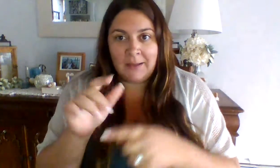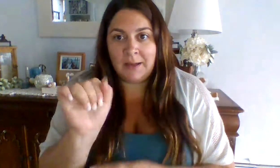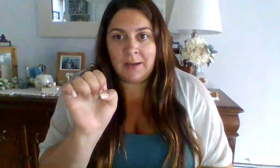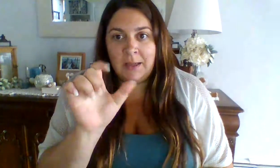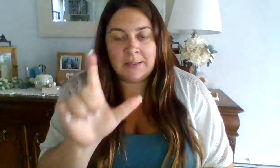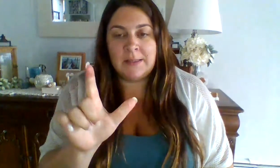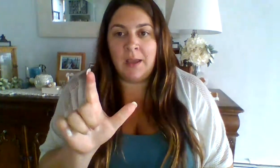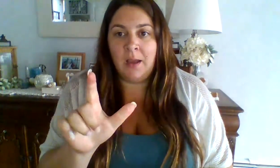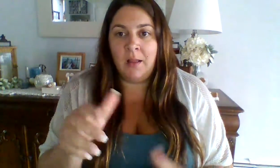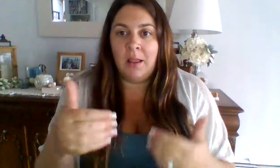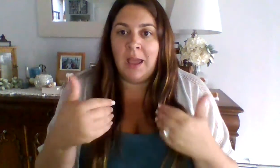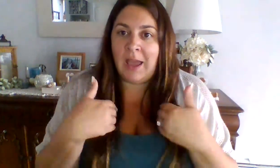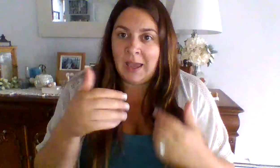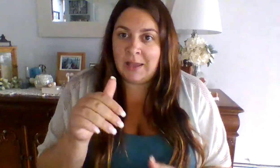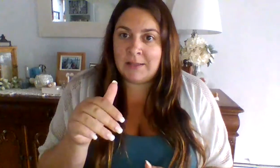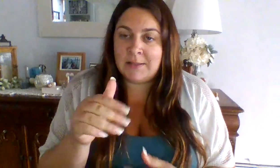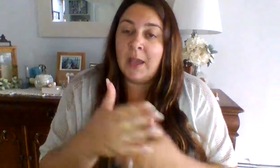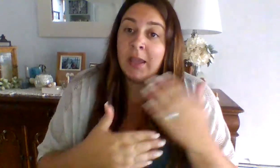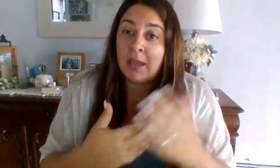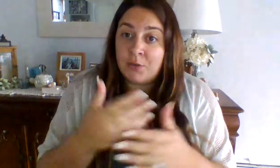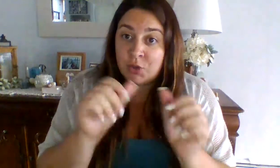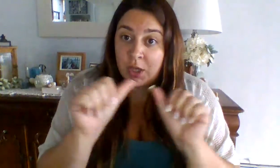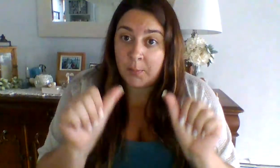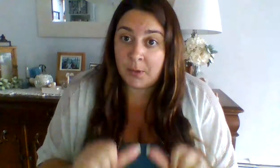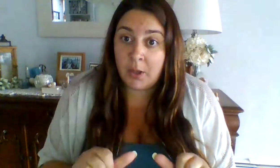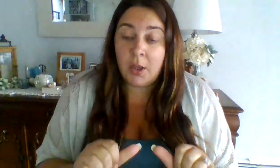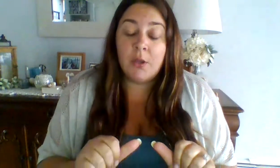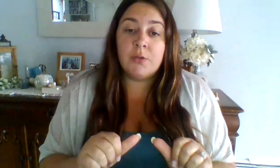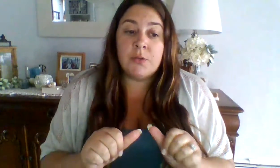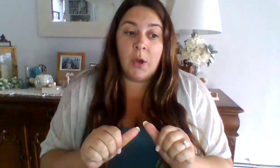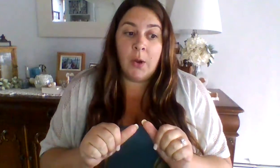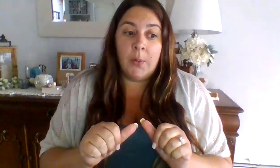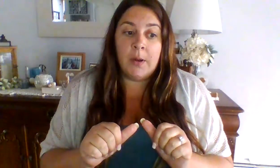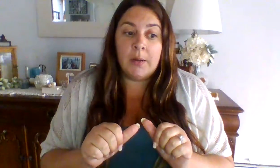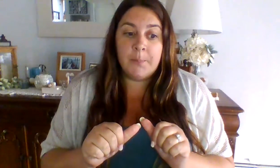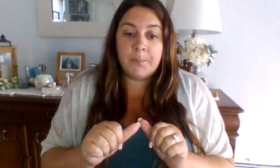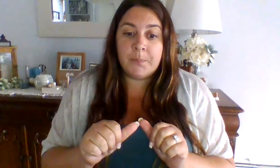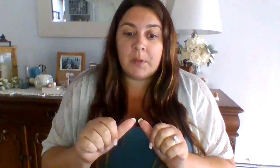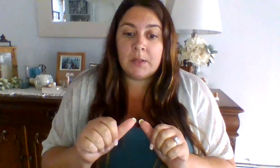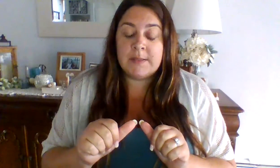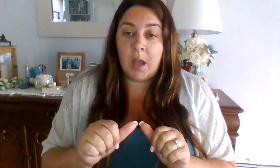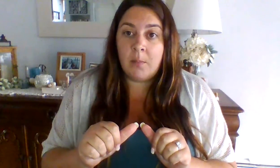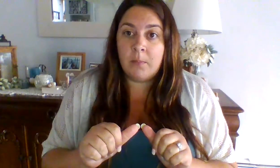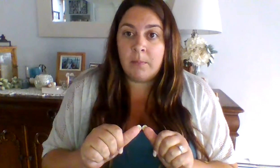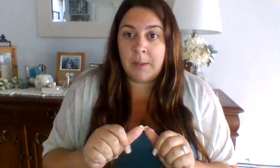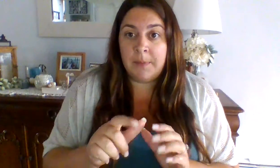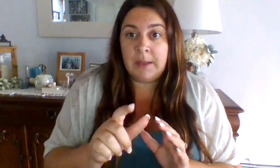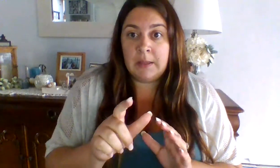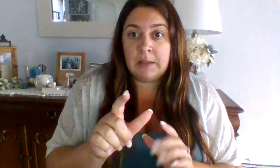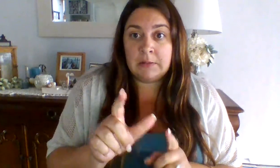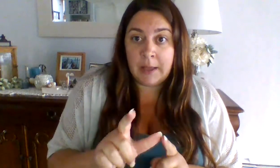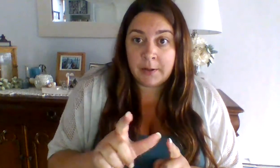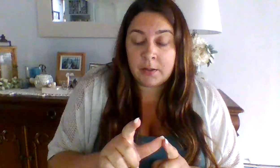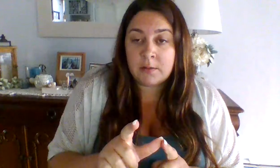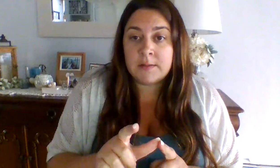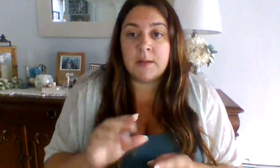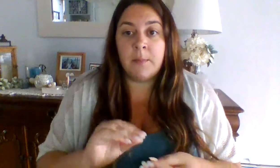in ASL has a handshape. So some might be letters, some might